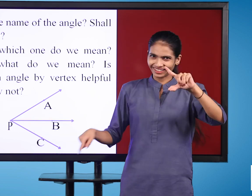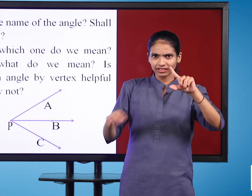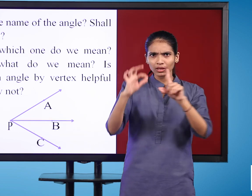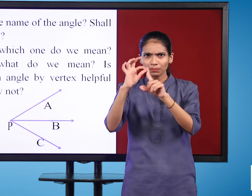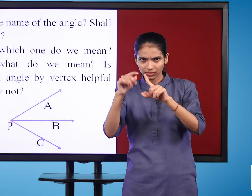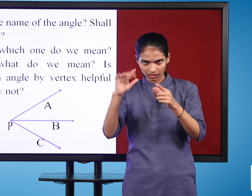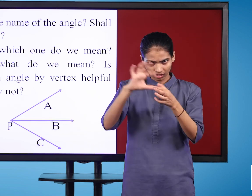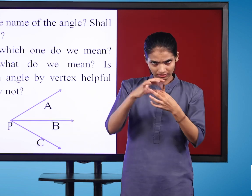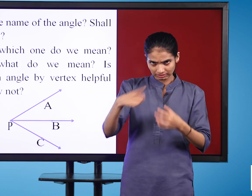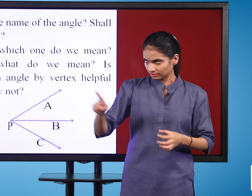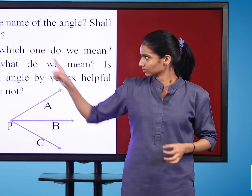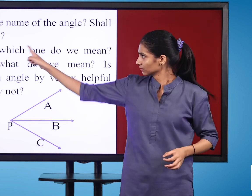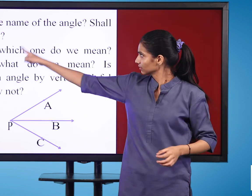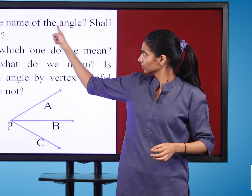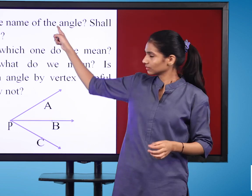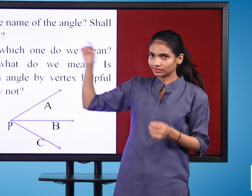But then which one do we mean?